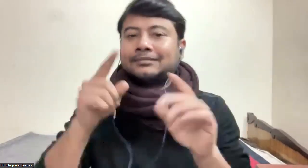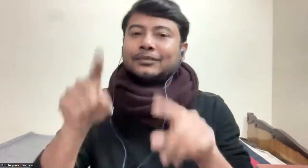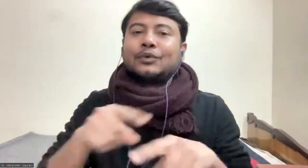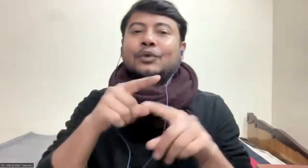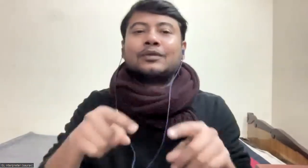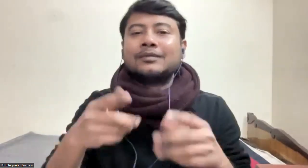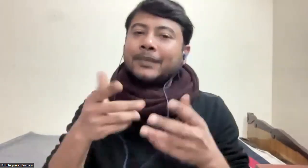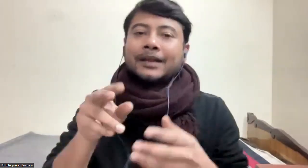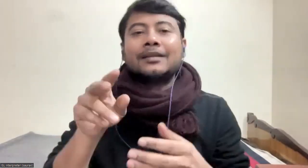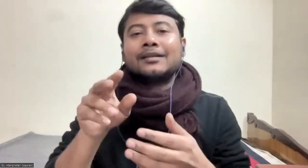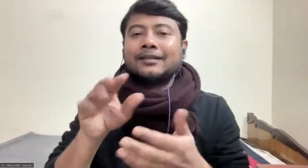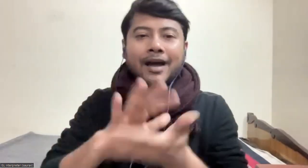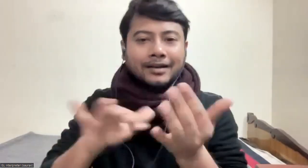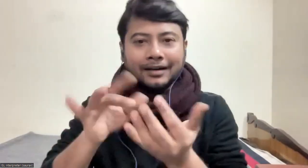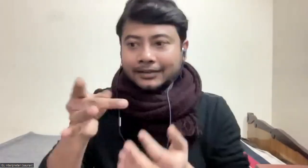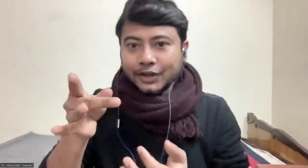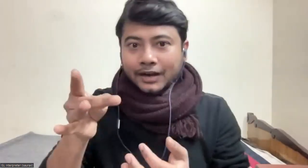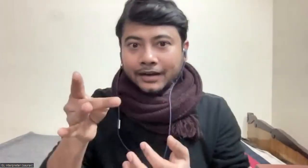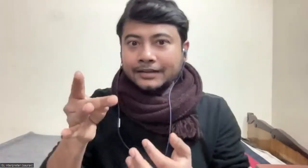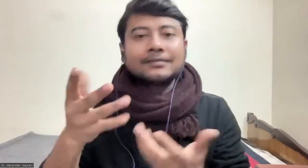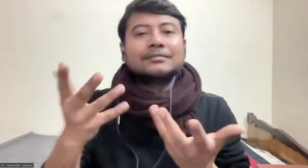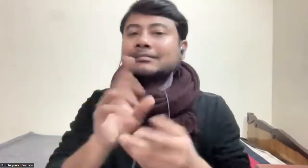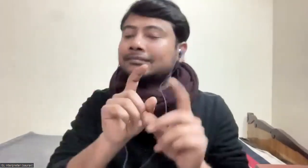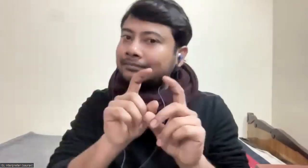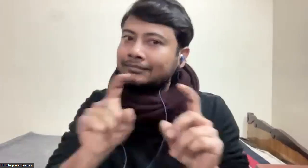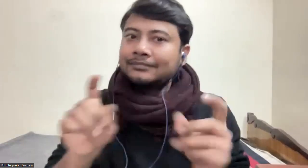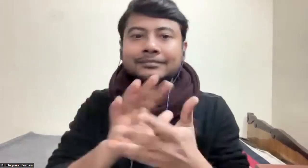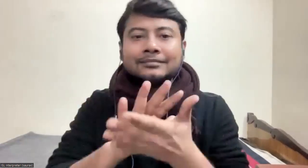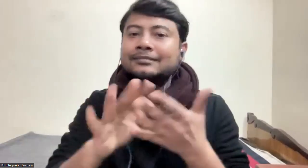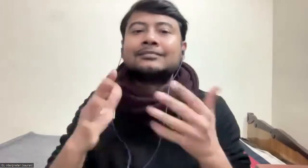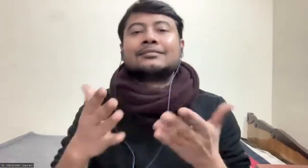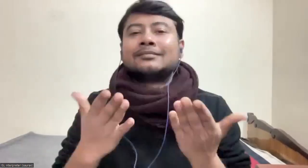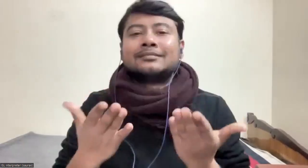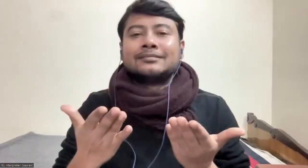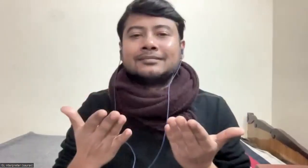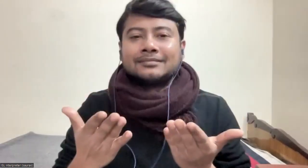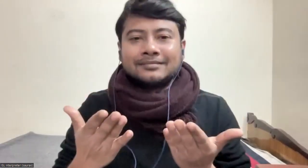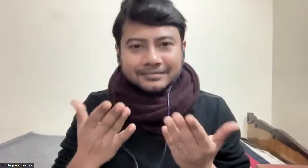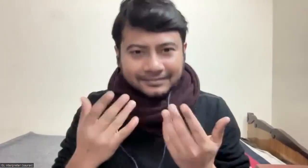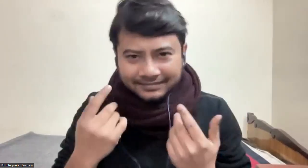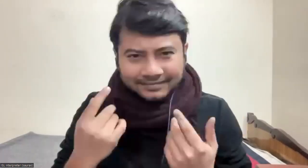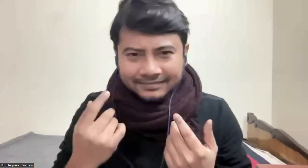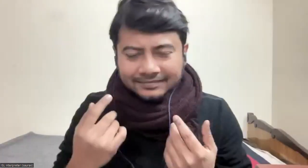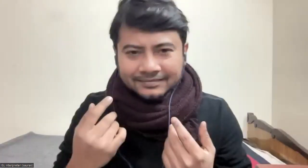pure. Right? So can you see the connection? There is a connection between your,